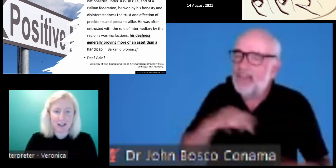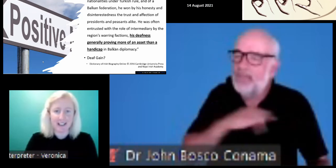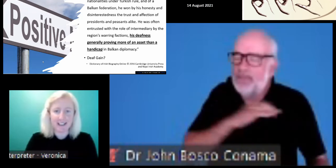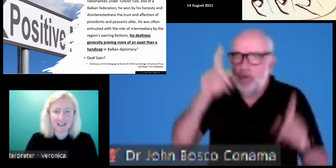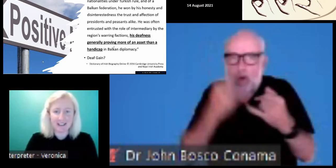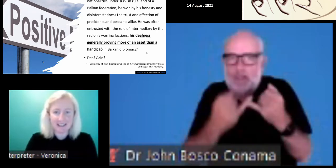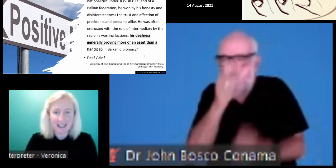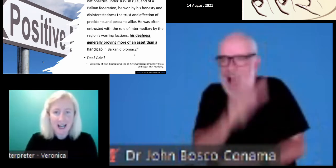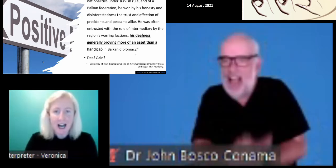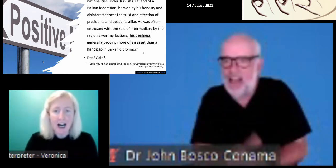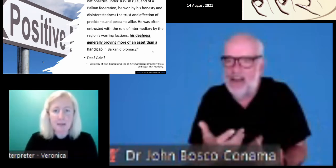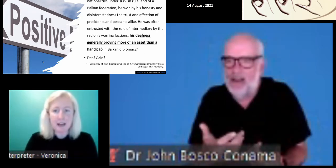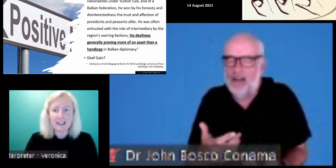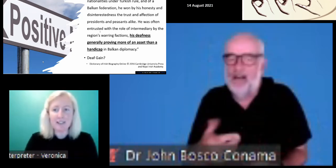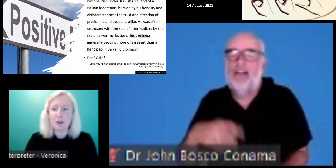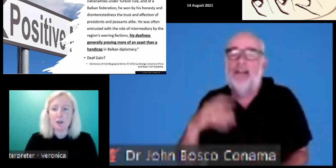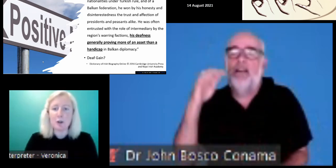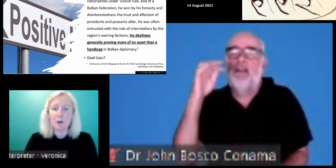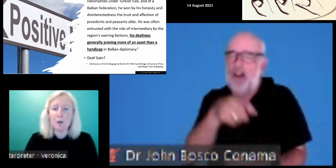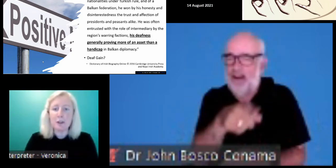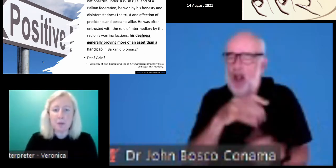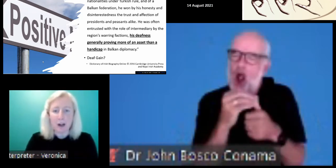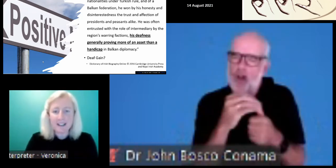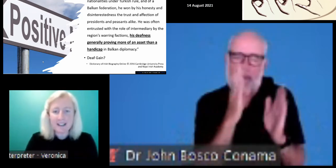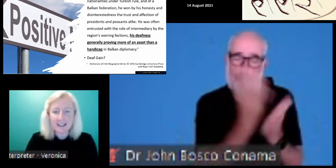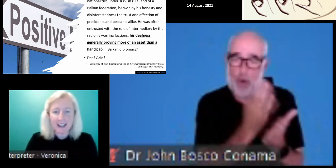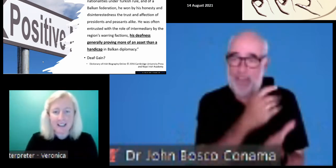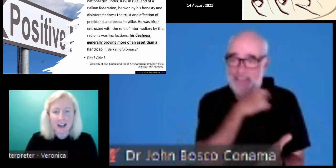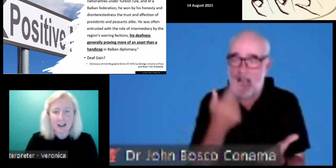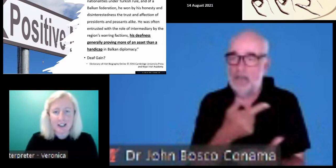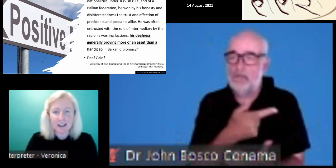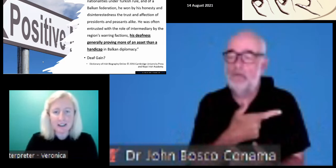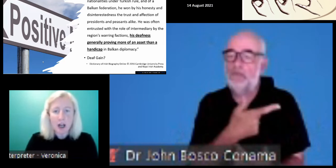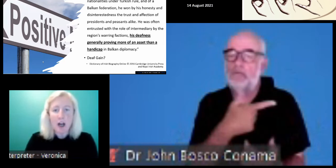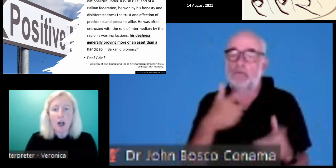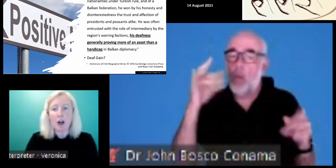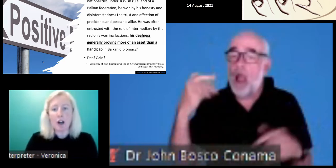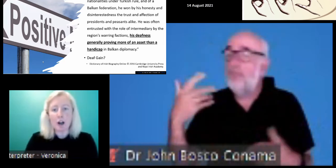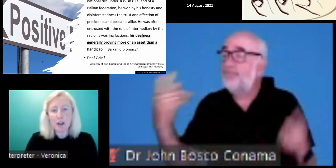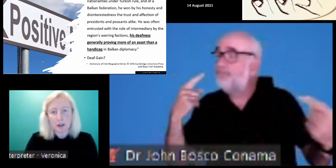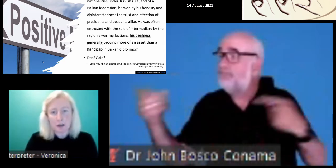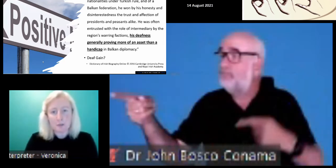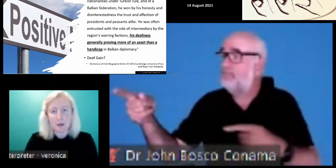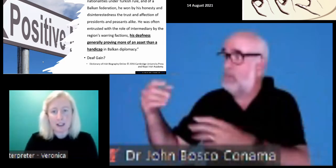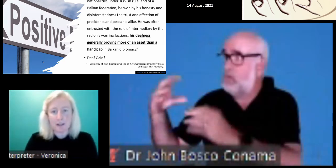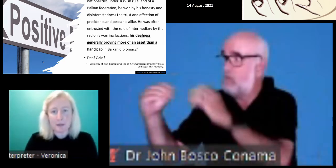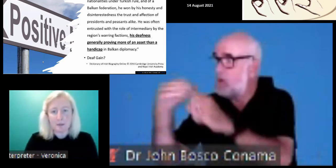not? I myself don't know who he was as a character. Other books that have been